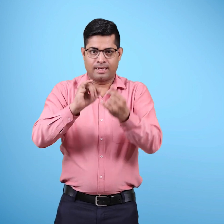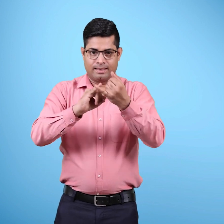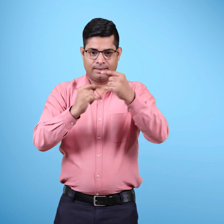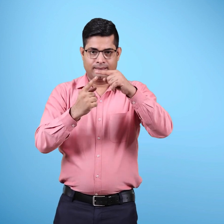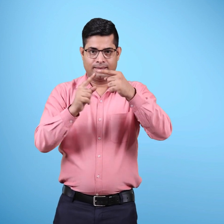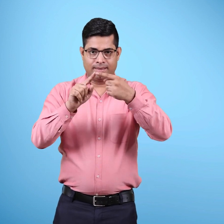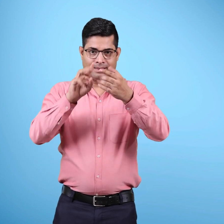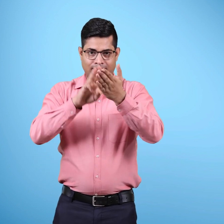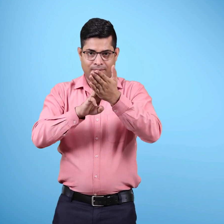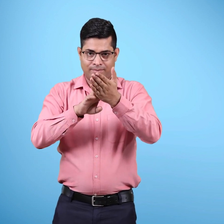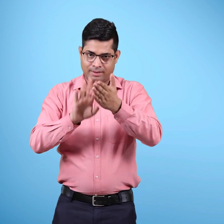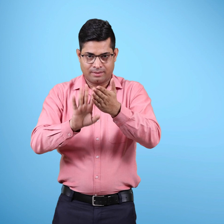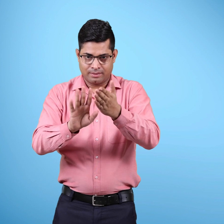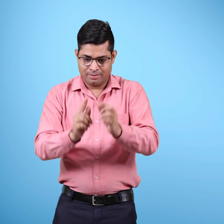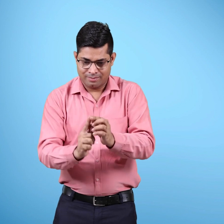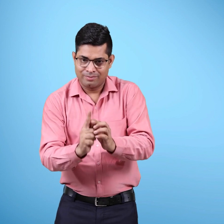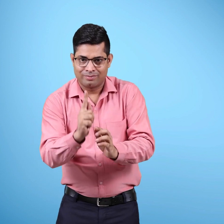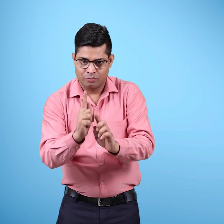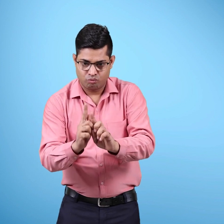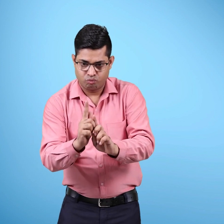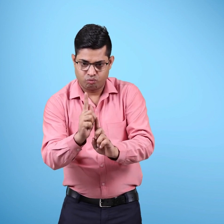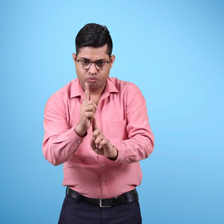How are leaves attached to the stem?